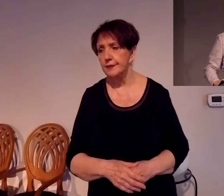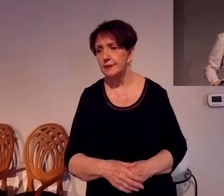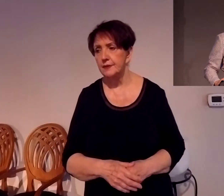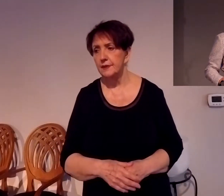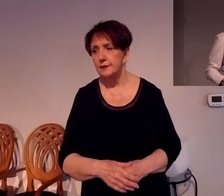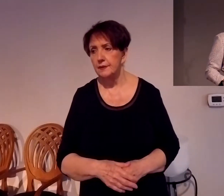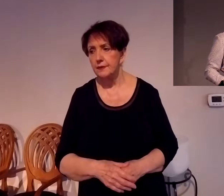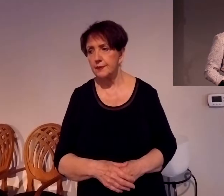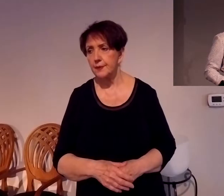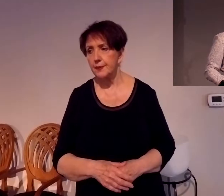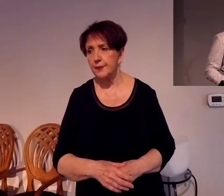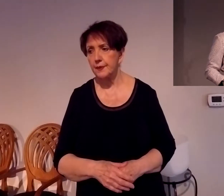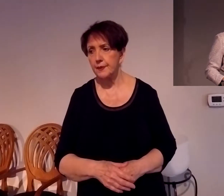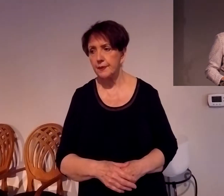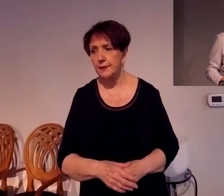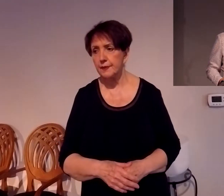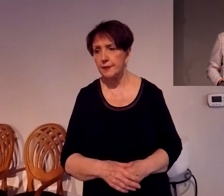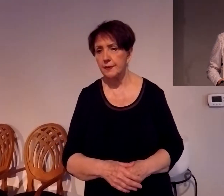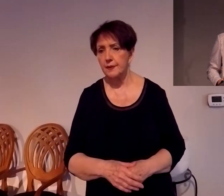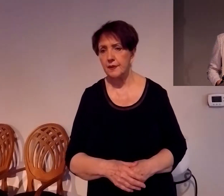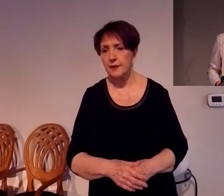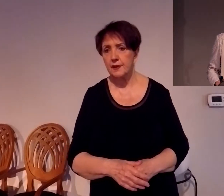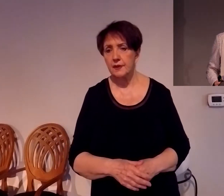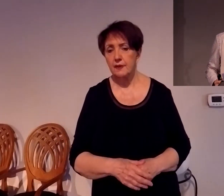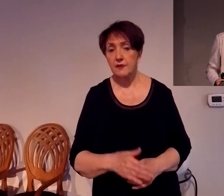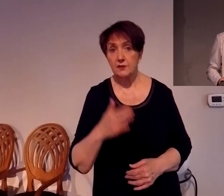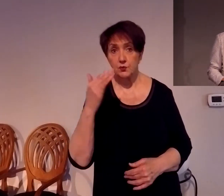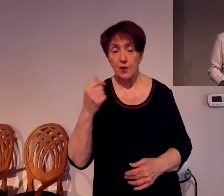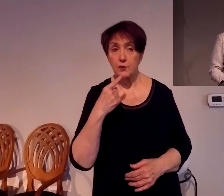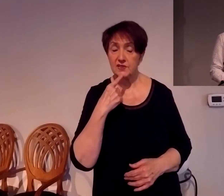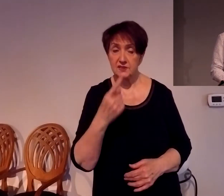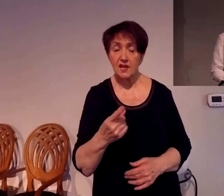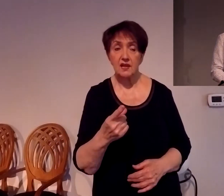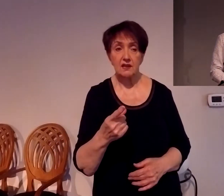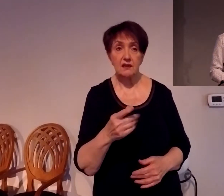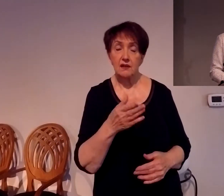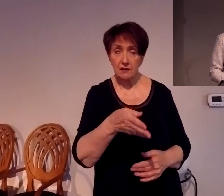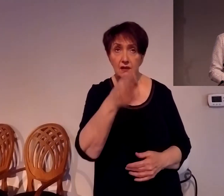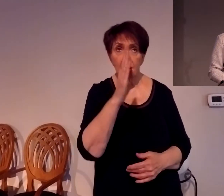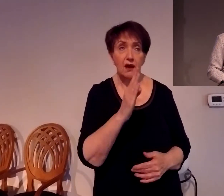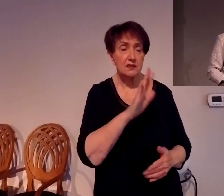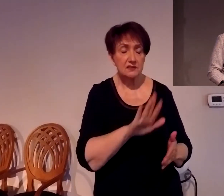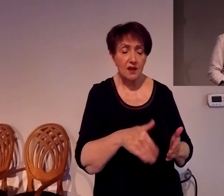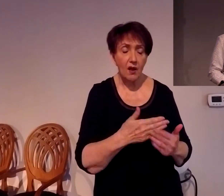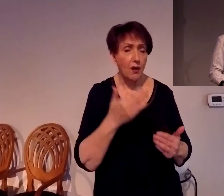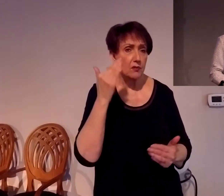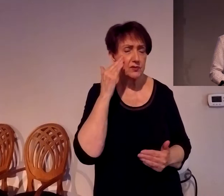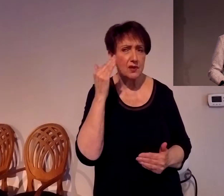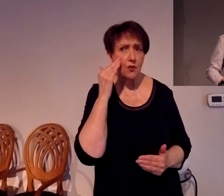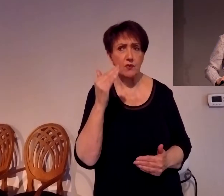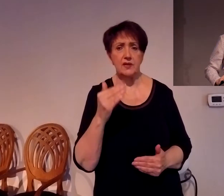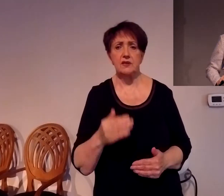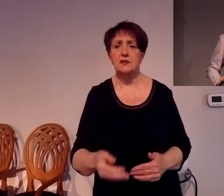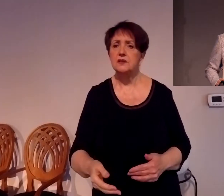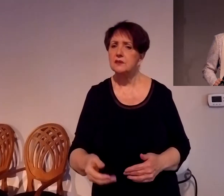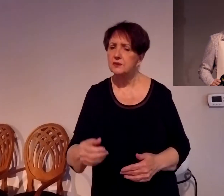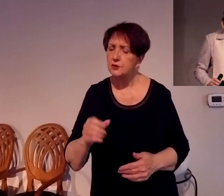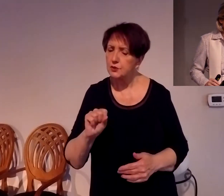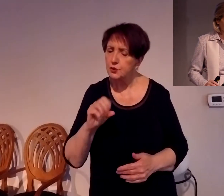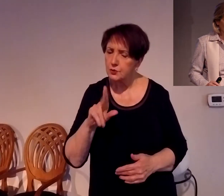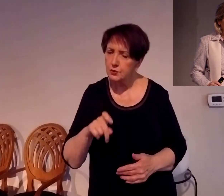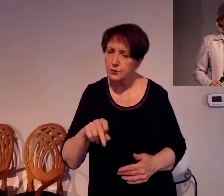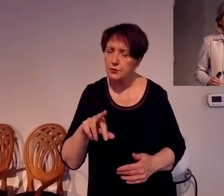And that's why we say God is omniscient. It's this all-knowing, super